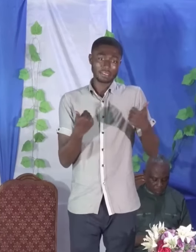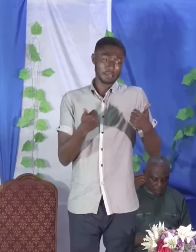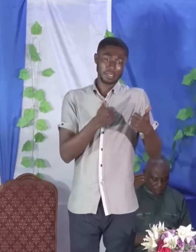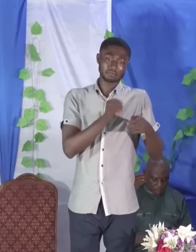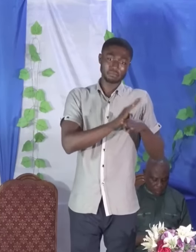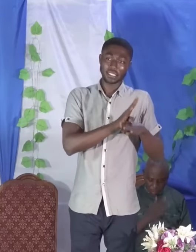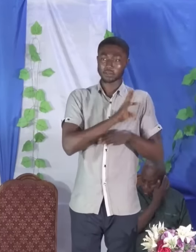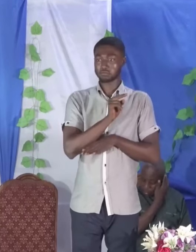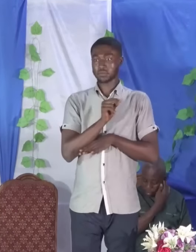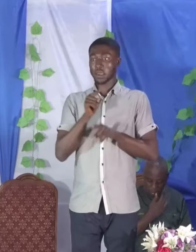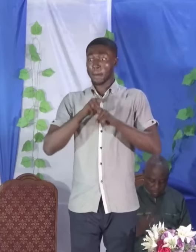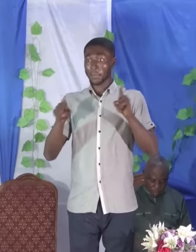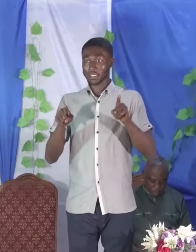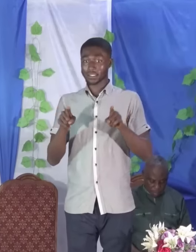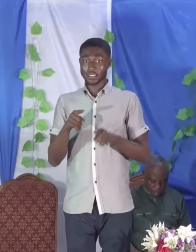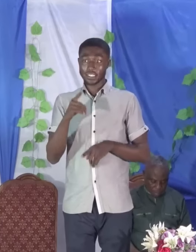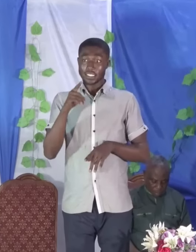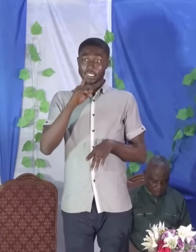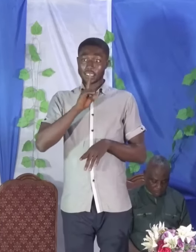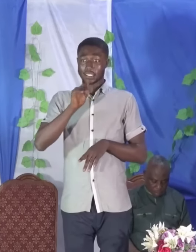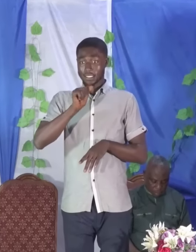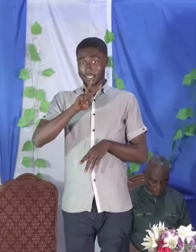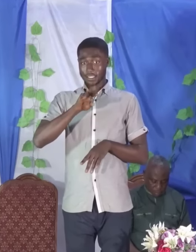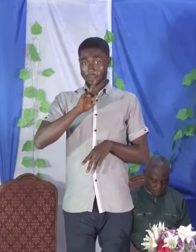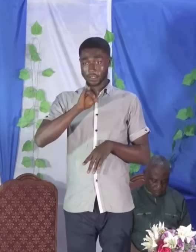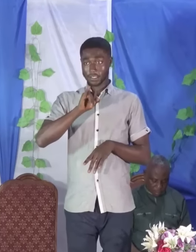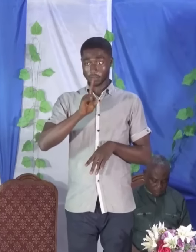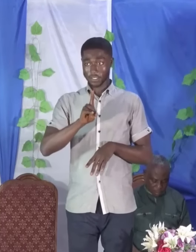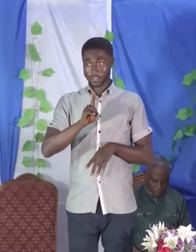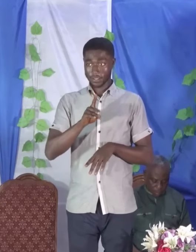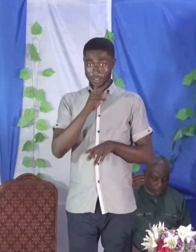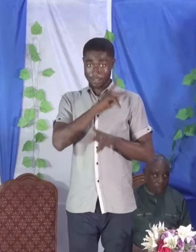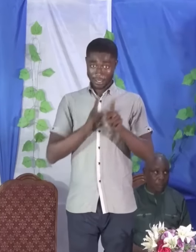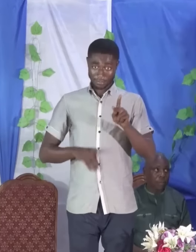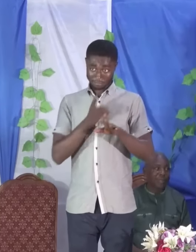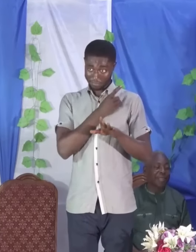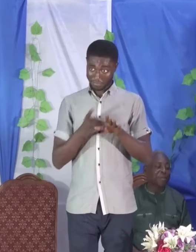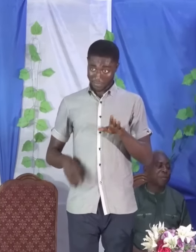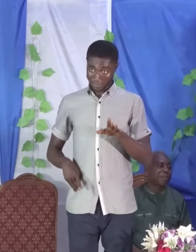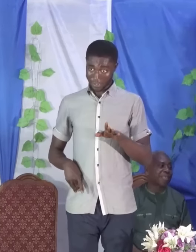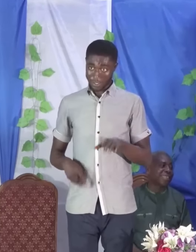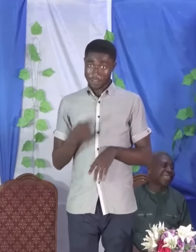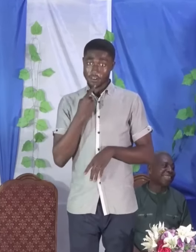awurade ene me hwefo to aso ɛwɔ bible mu oh meka sɛ nim